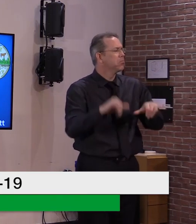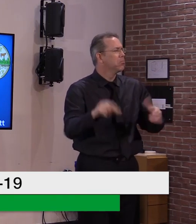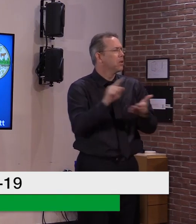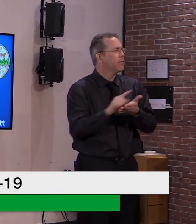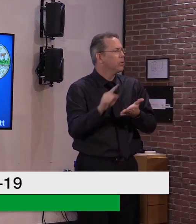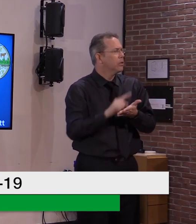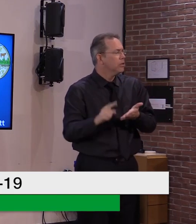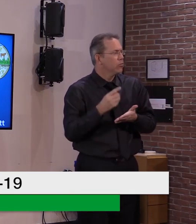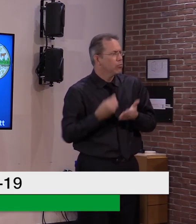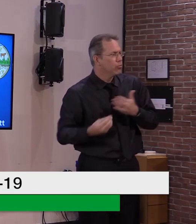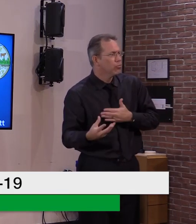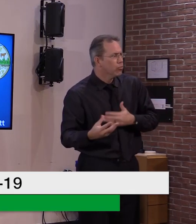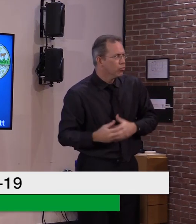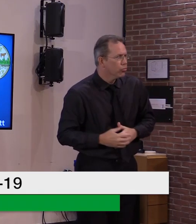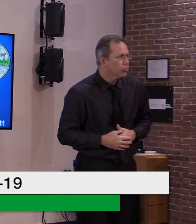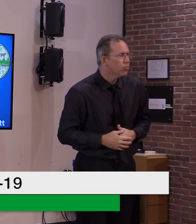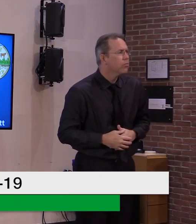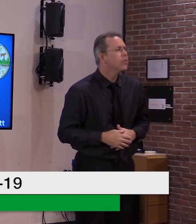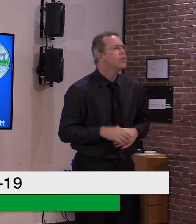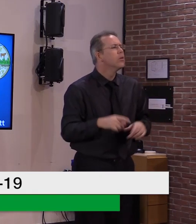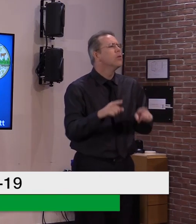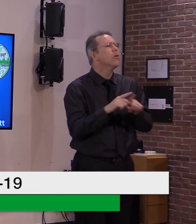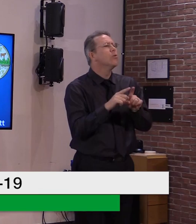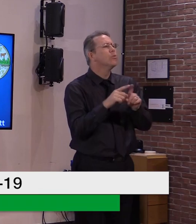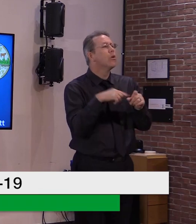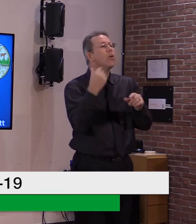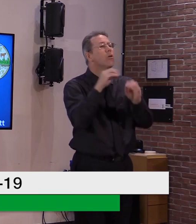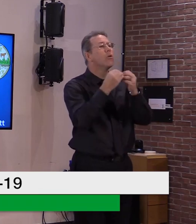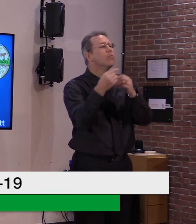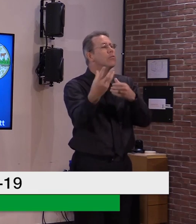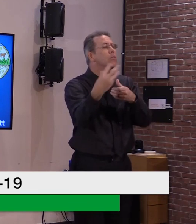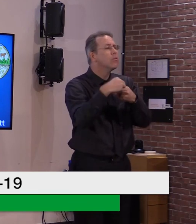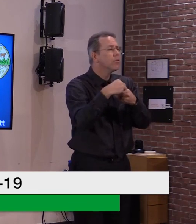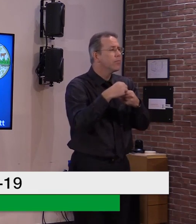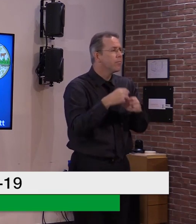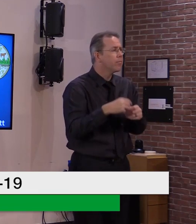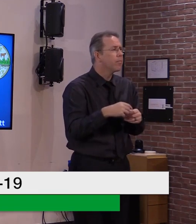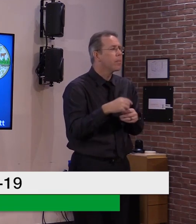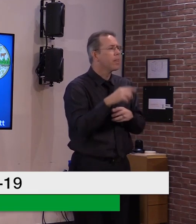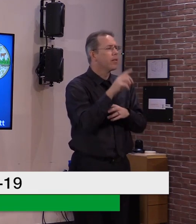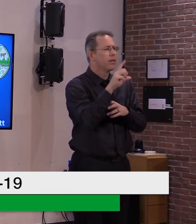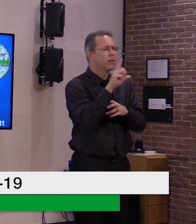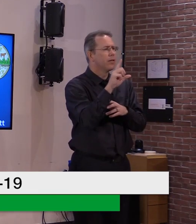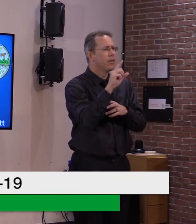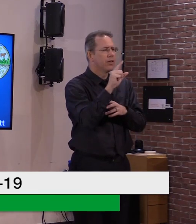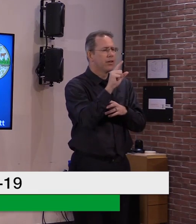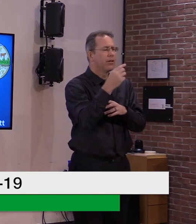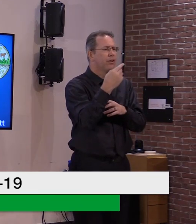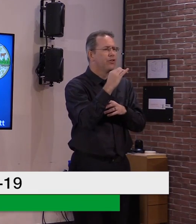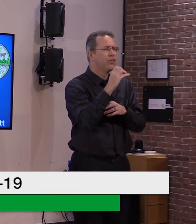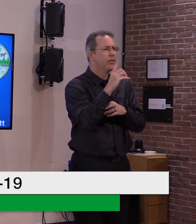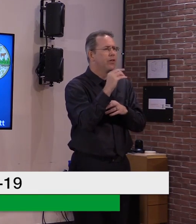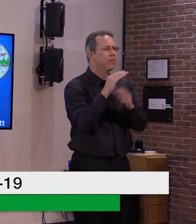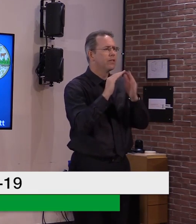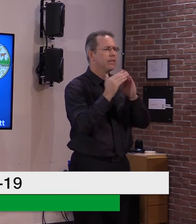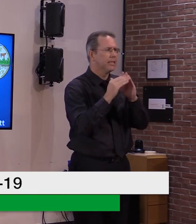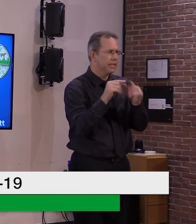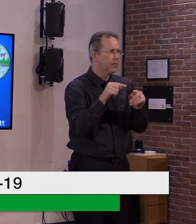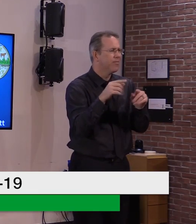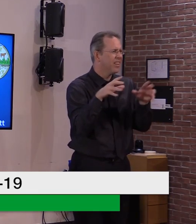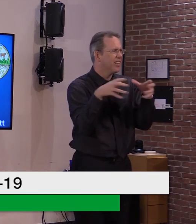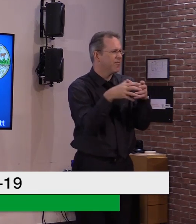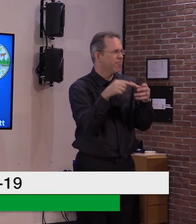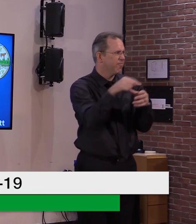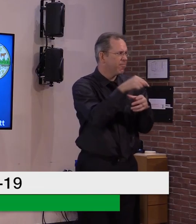have an open line of communication with us as well as the mayor's coalition as well as the 180 legislators